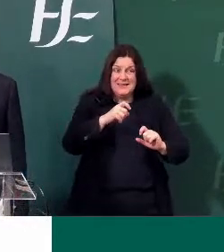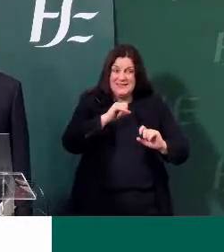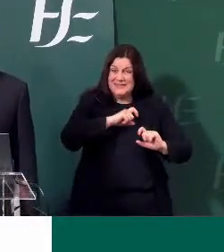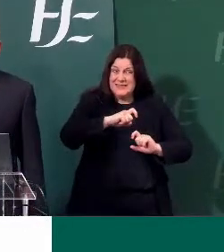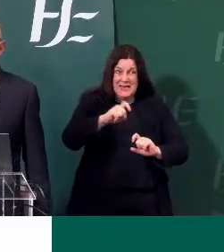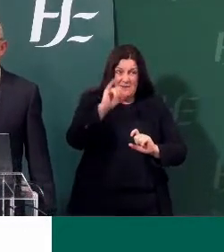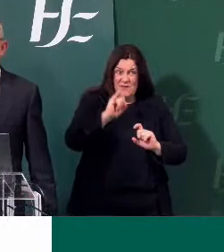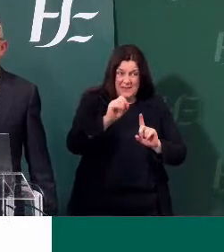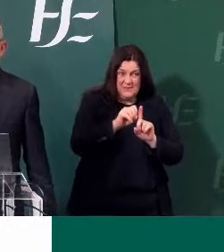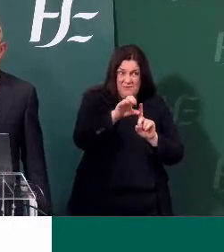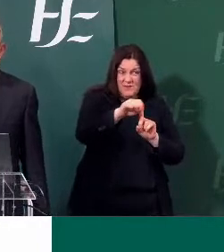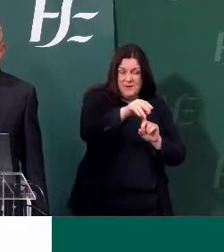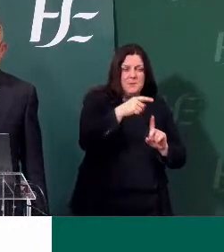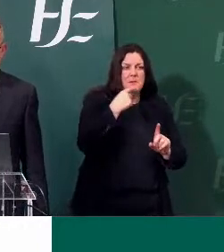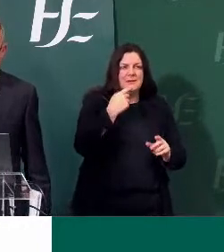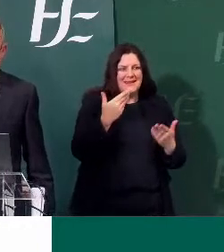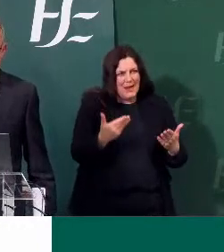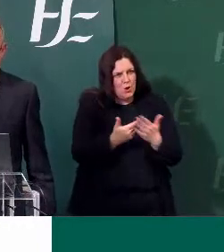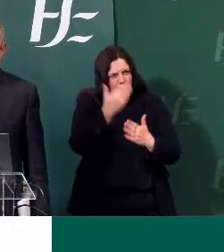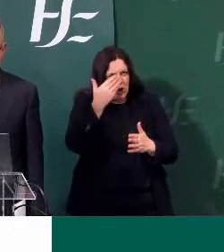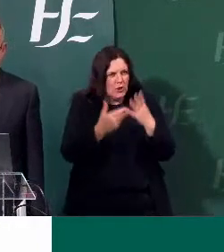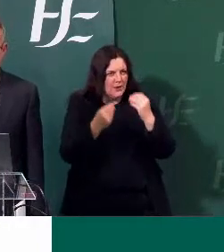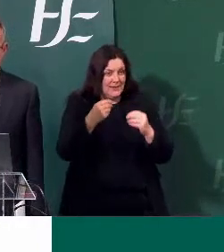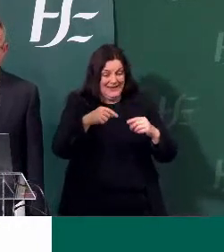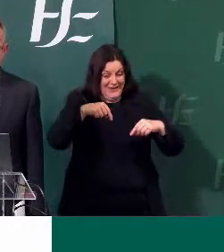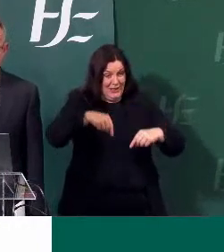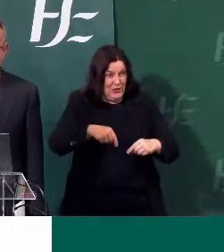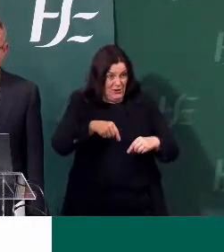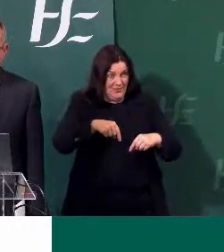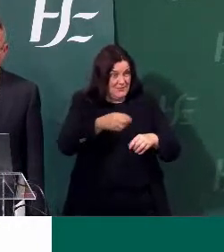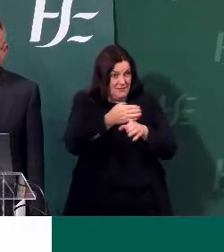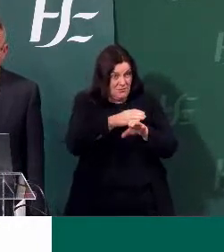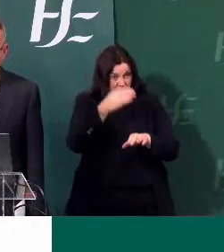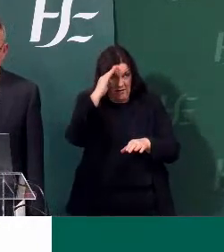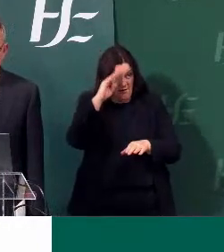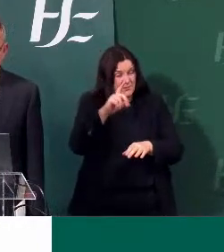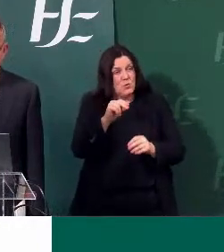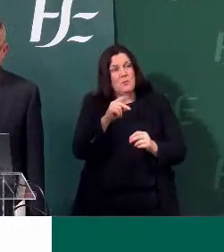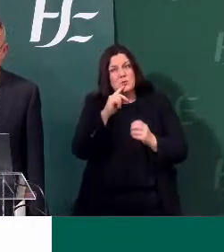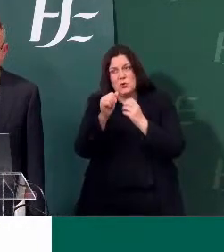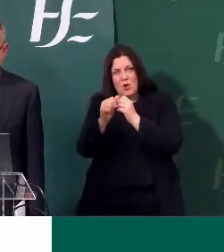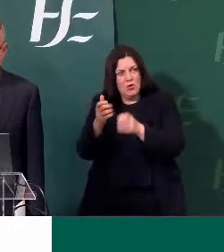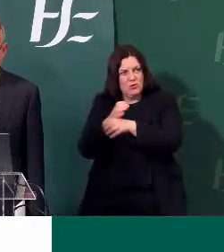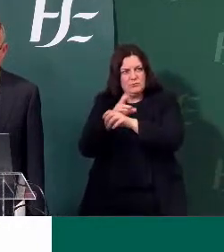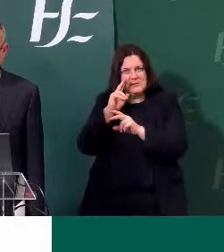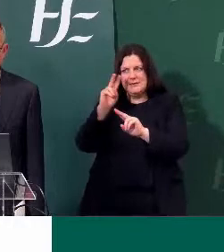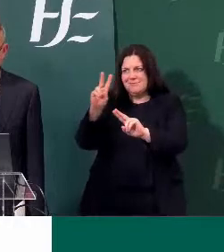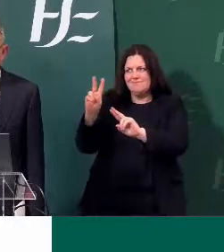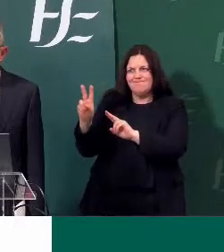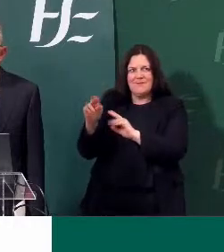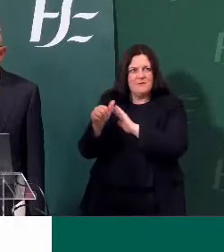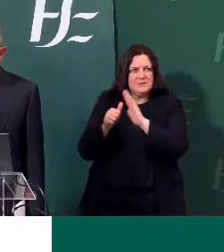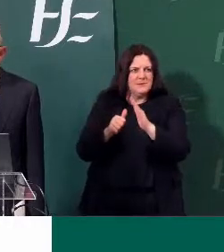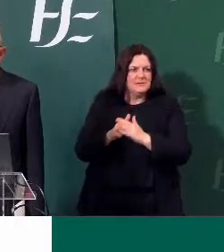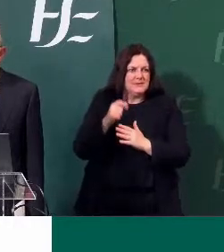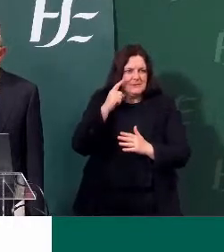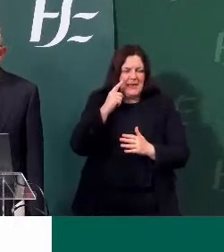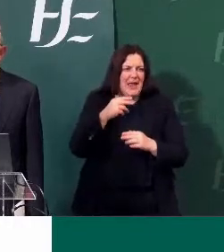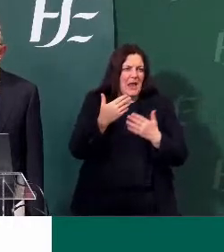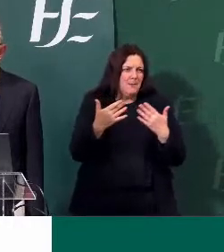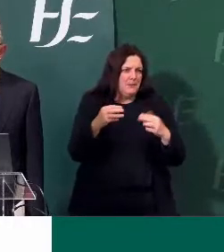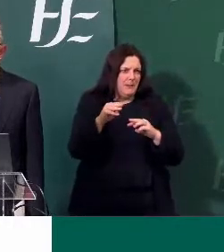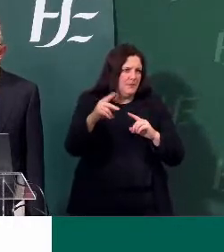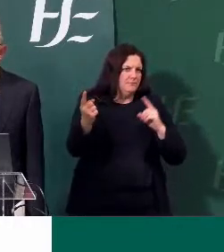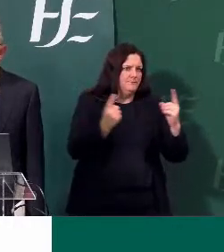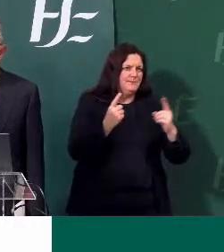again, we'll be learning on the field, and not just in this country, but from other countries, on their experience as these people present. And for